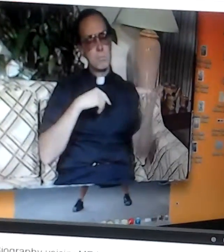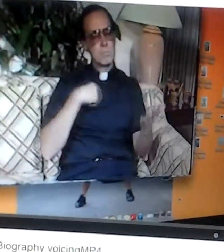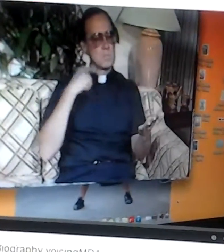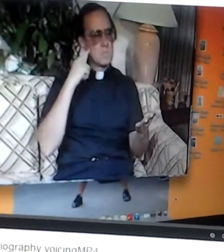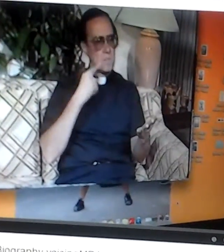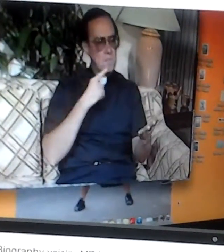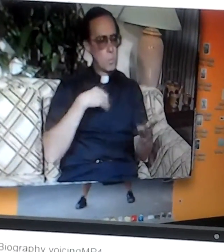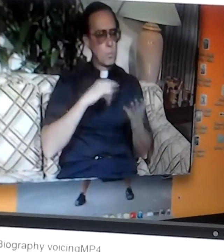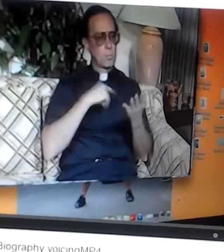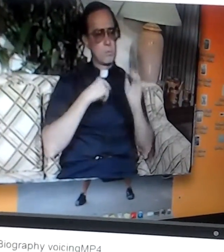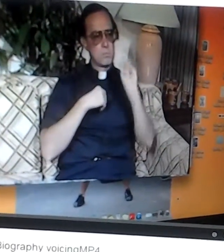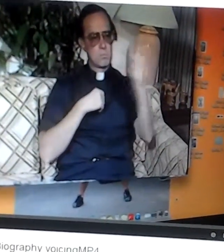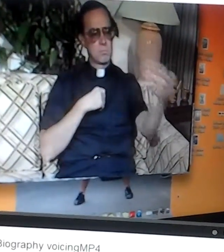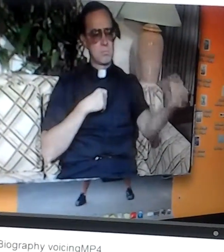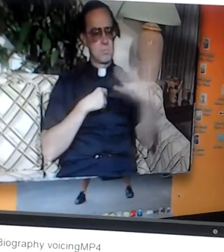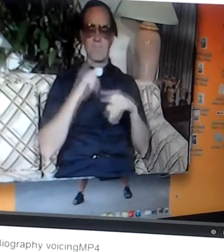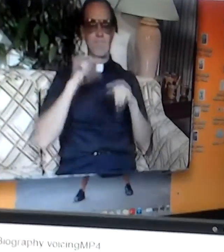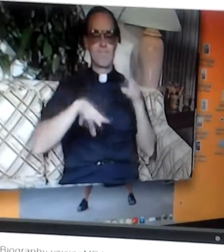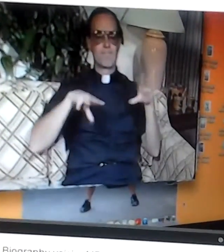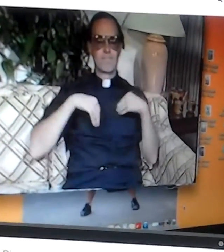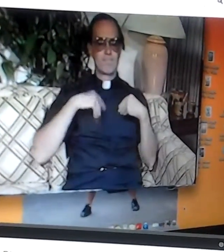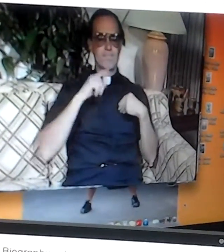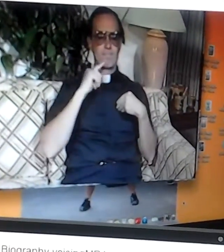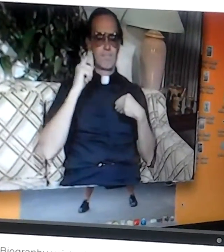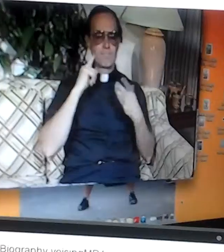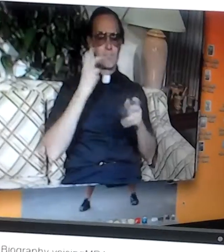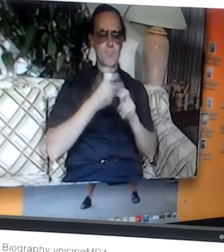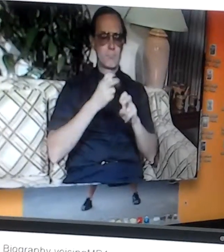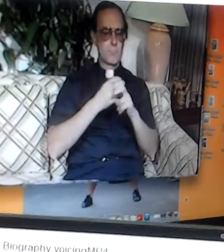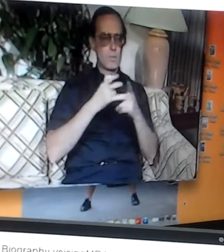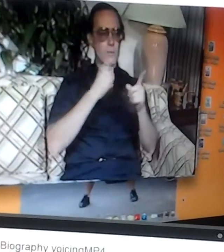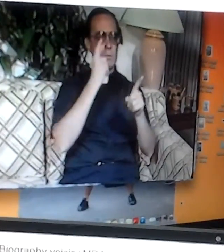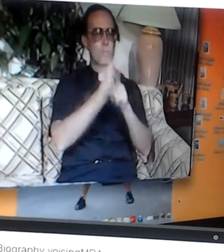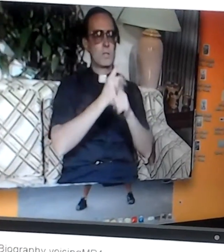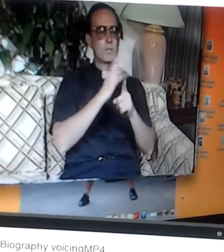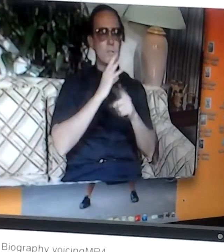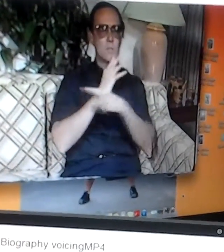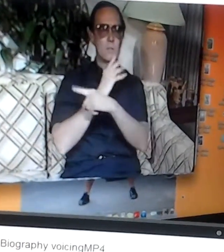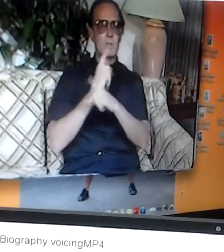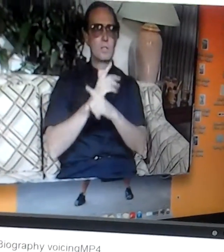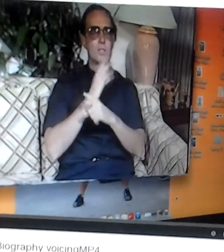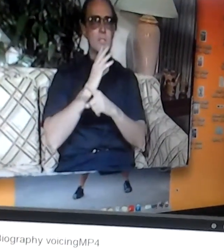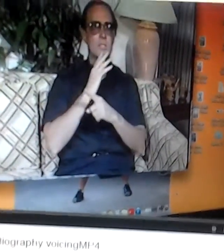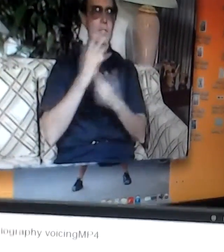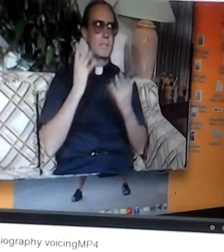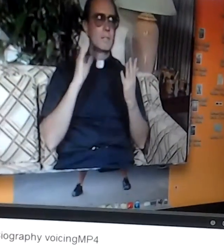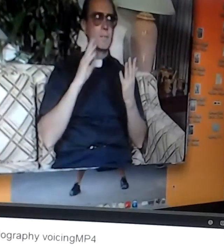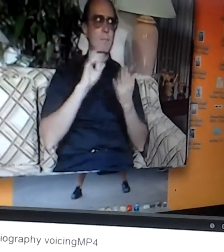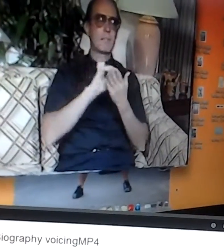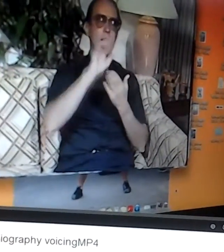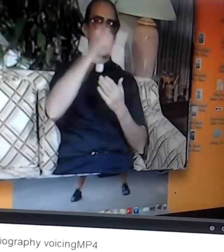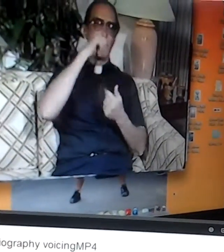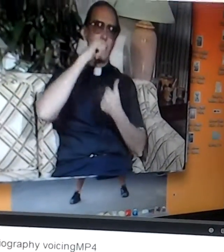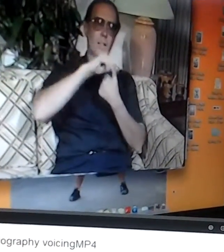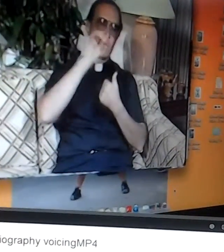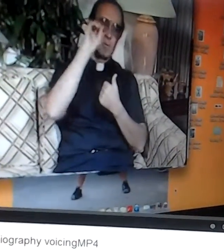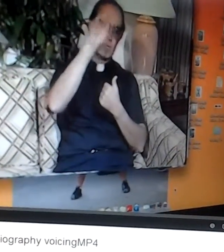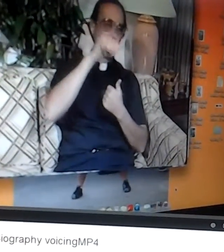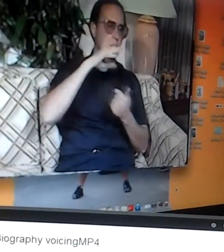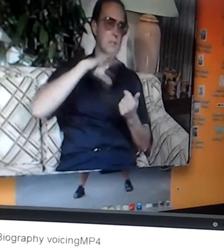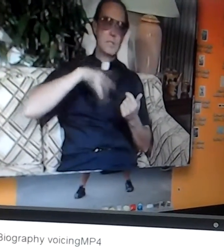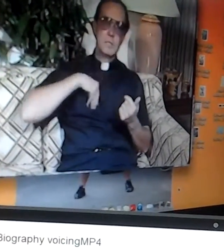So I kept sending out letters. I kept coming back, sorry, not accepted.